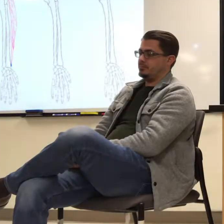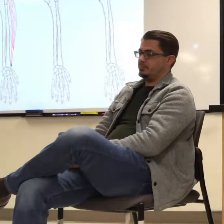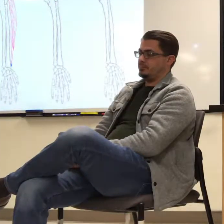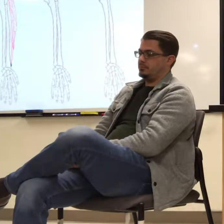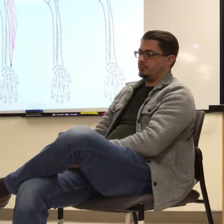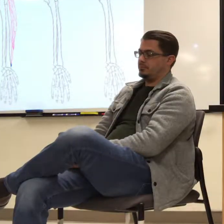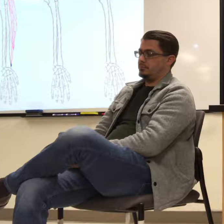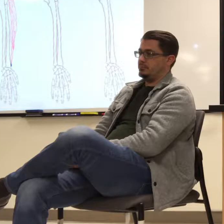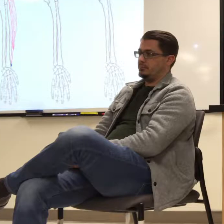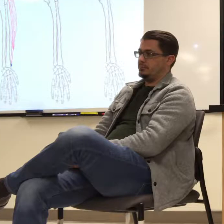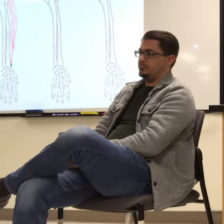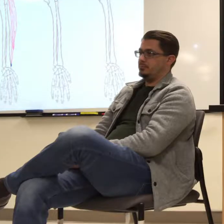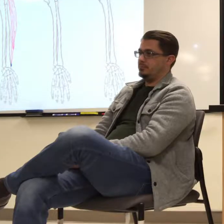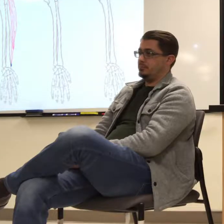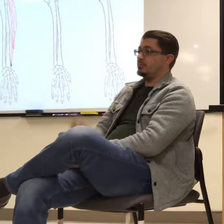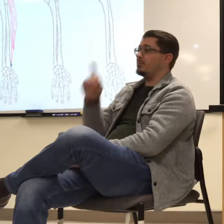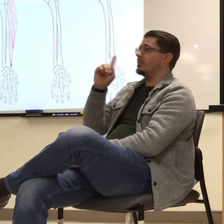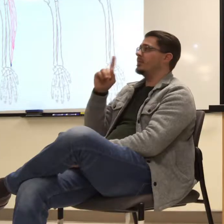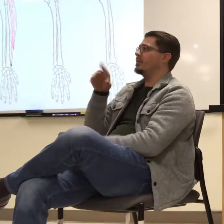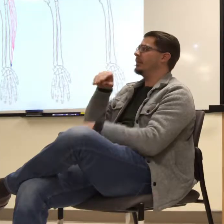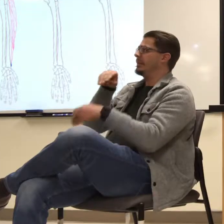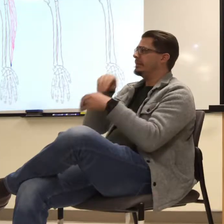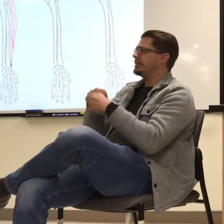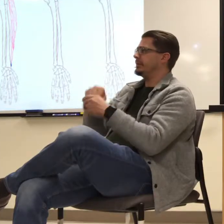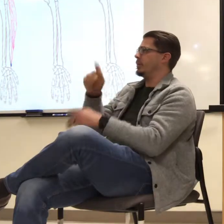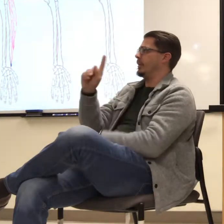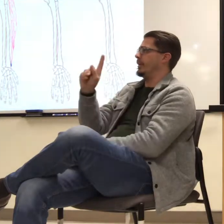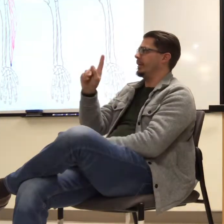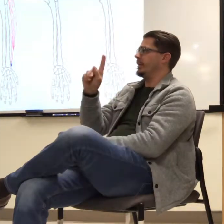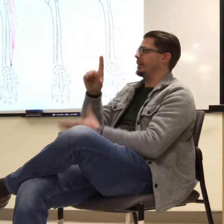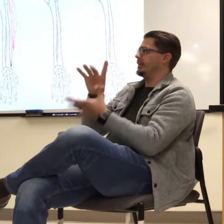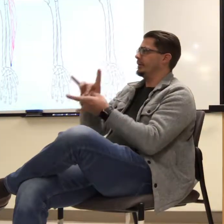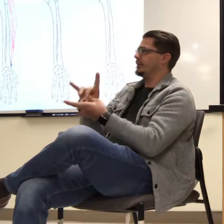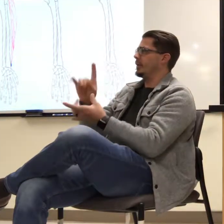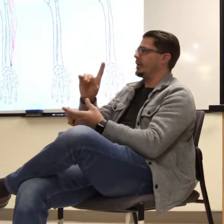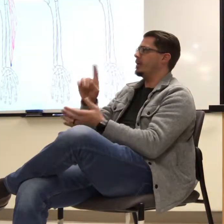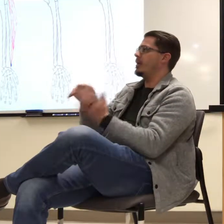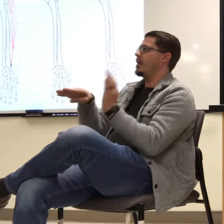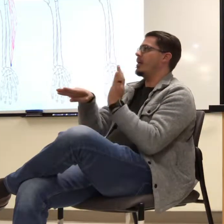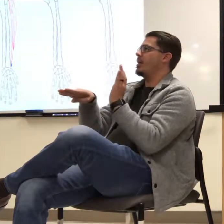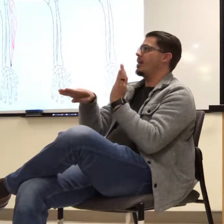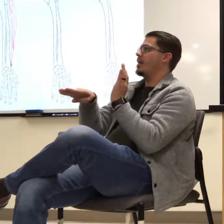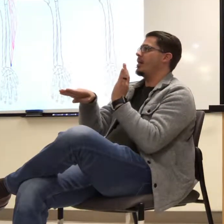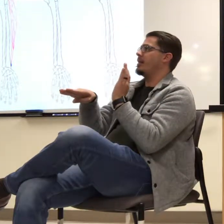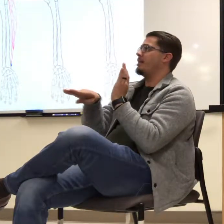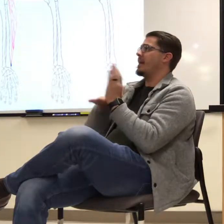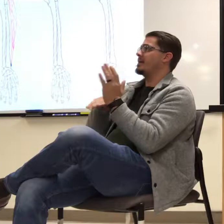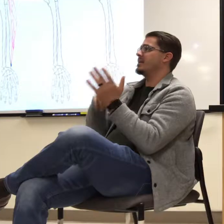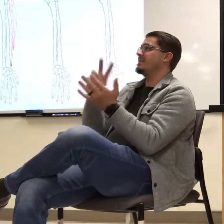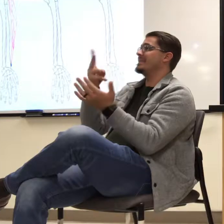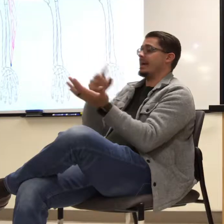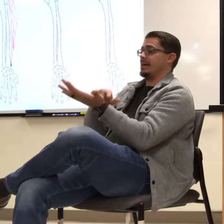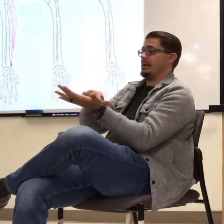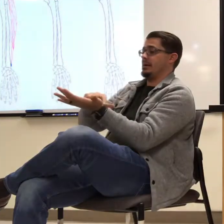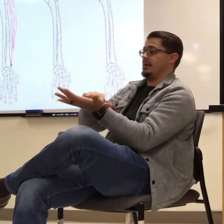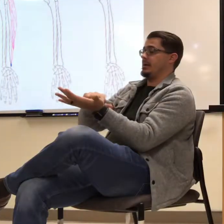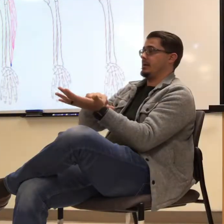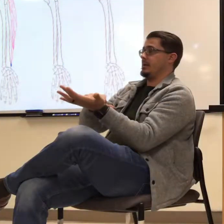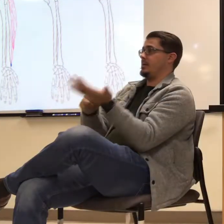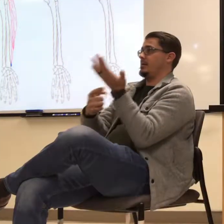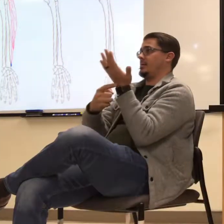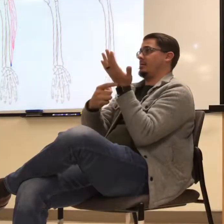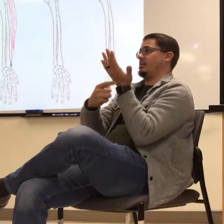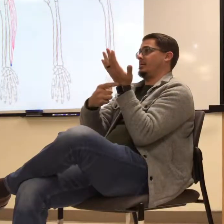Okay, this one is going to insert the base of the second metacarpal, but now we're on the dorsal